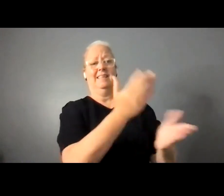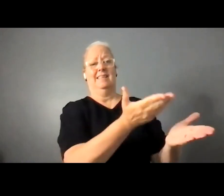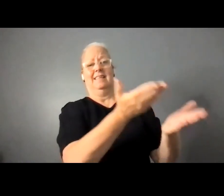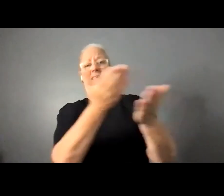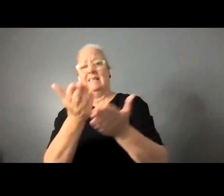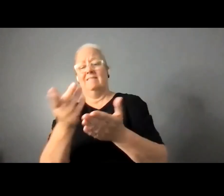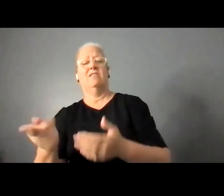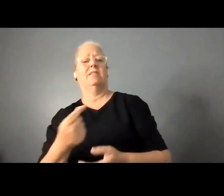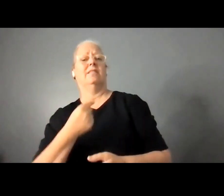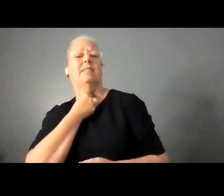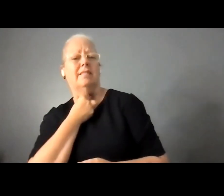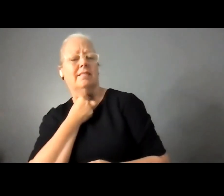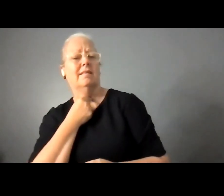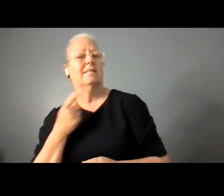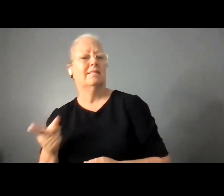so that you can